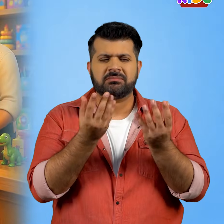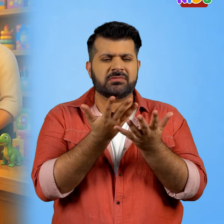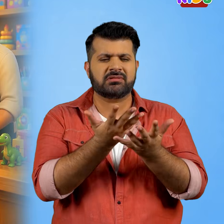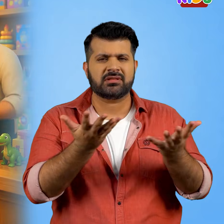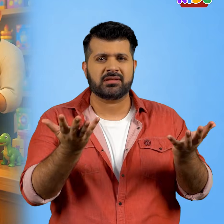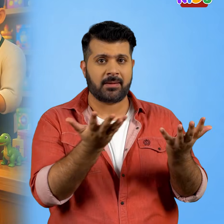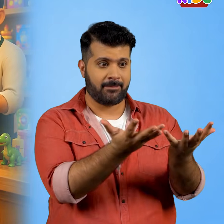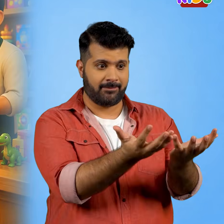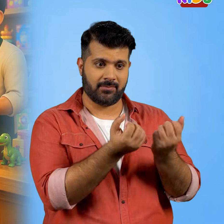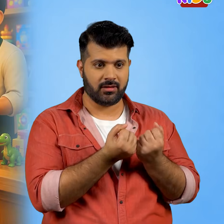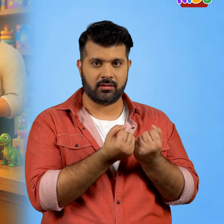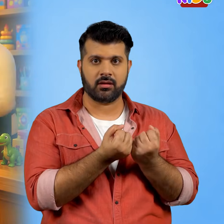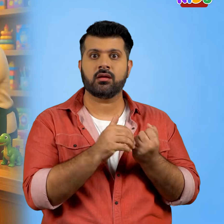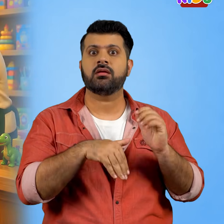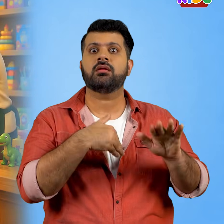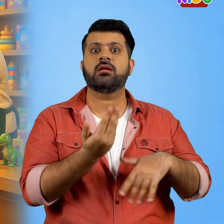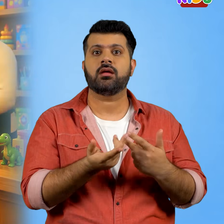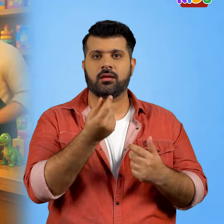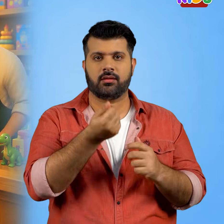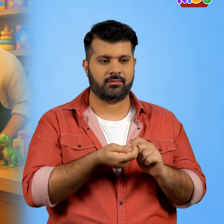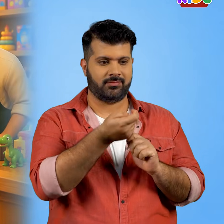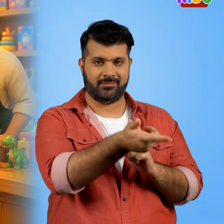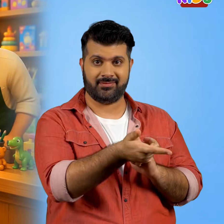To buy anything, we must pay money.